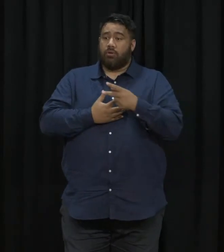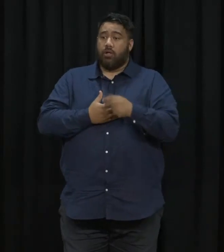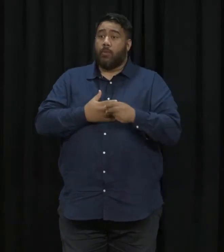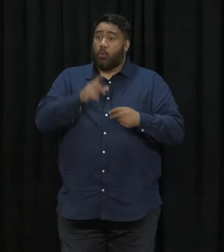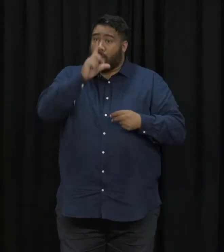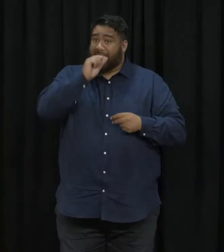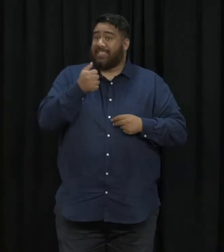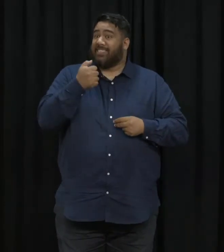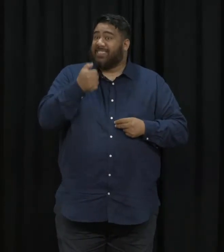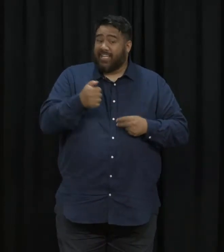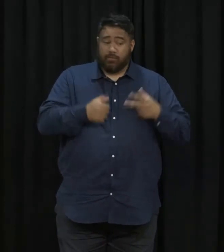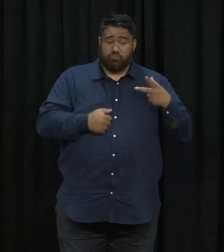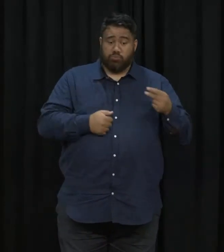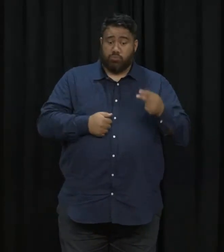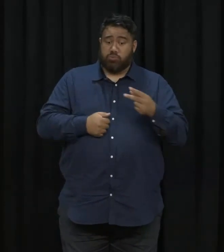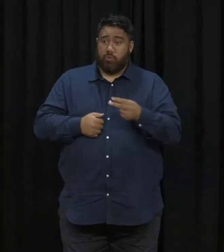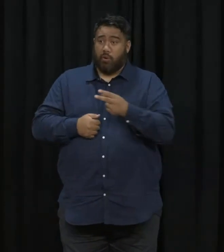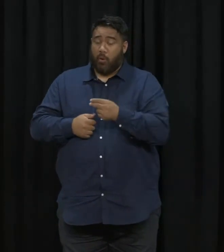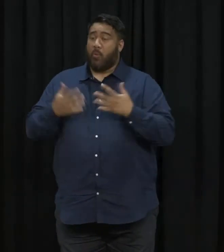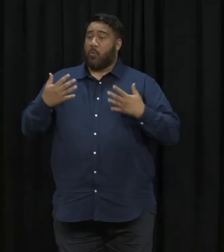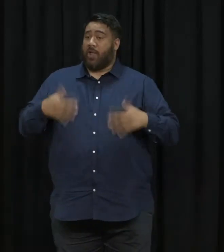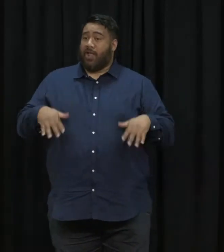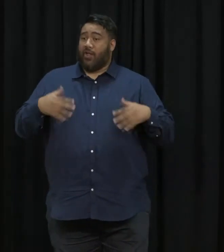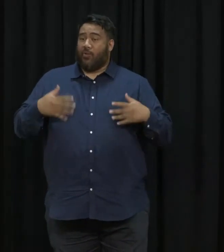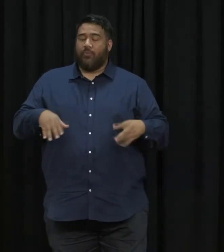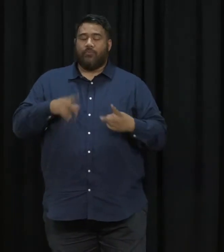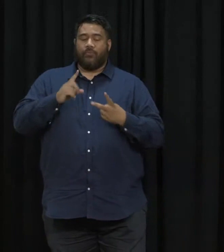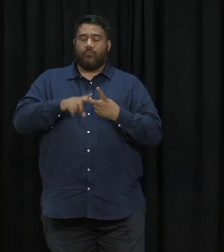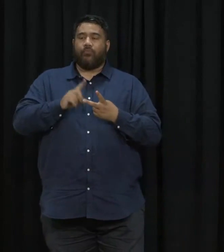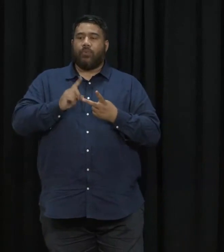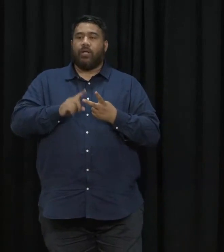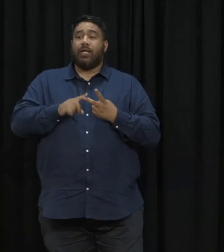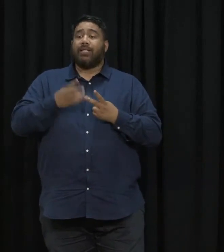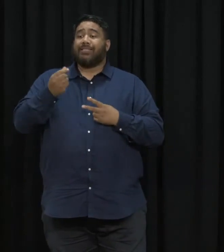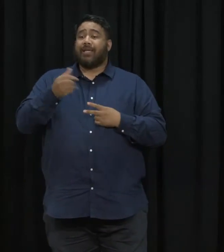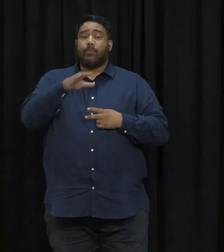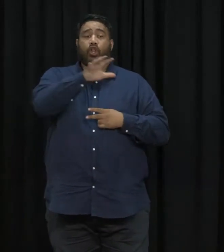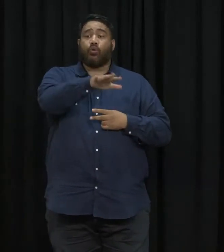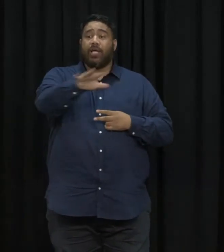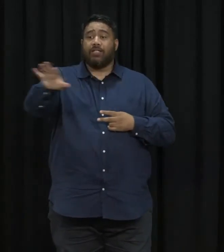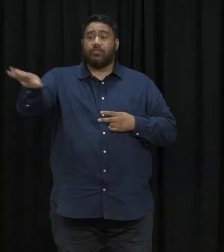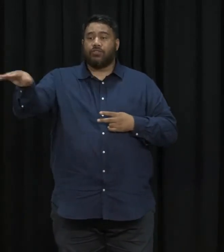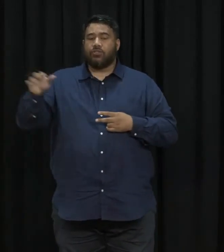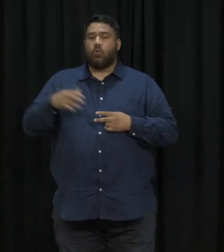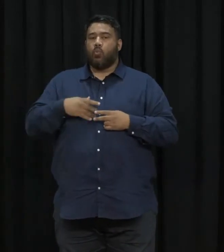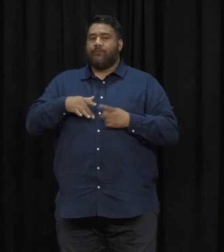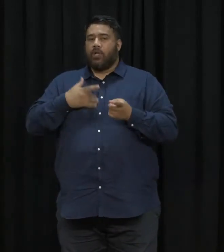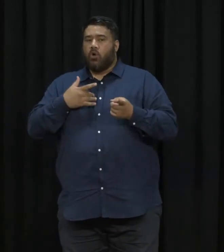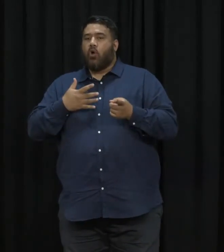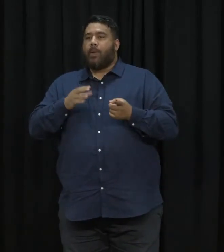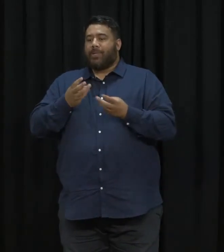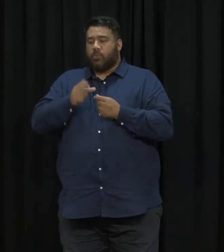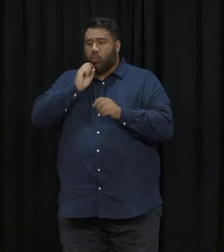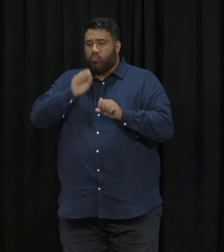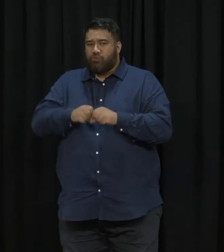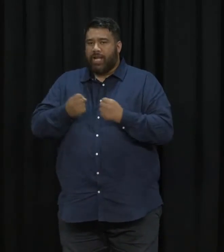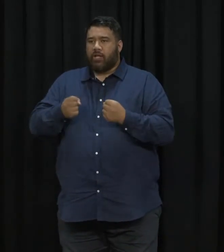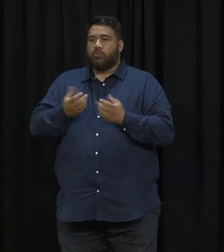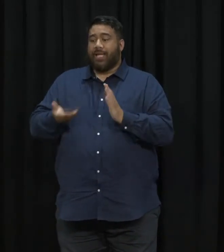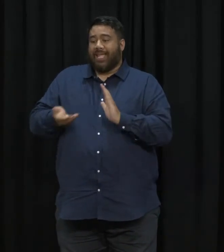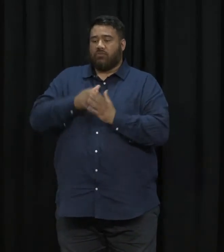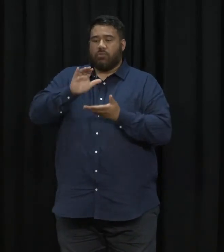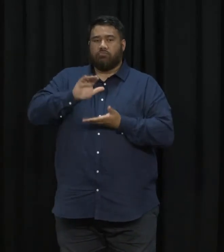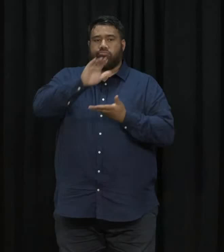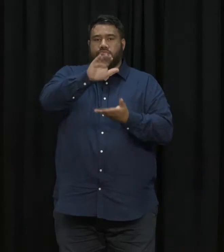Secondly, there was some additional vaccine sent out to locations in case there were breakages or wastage.